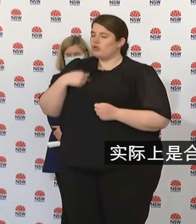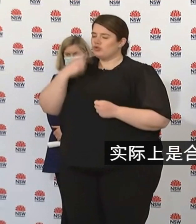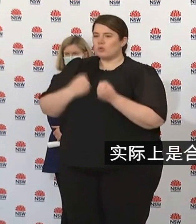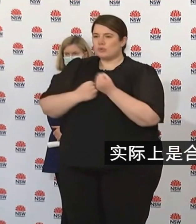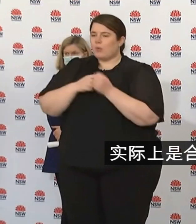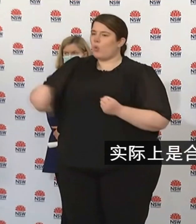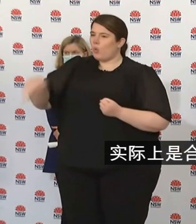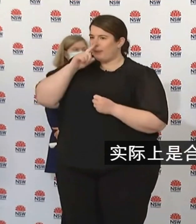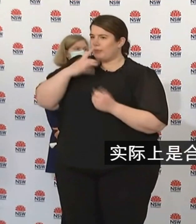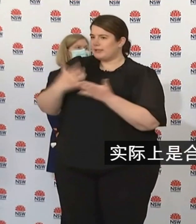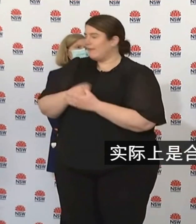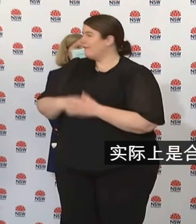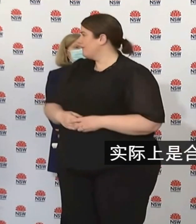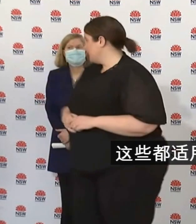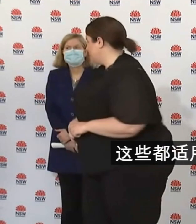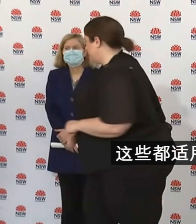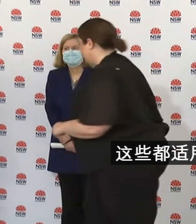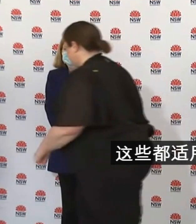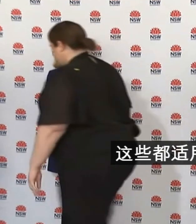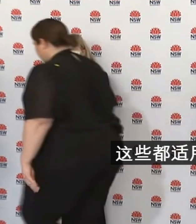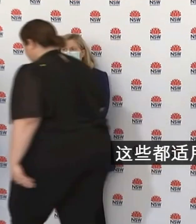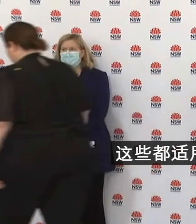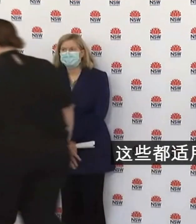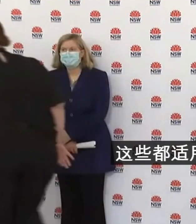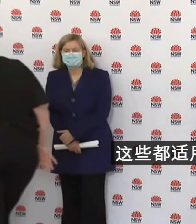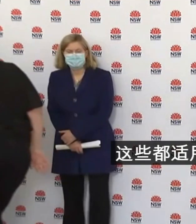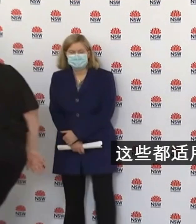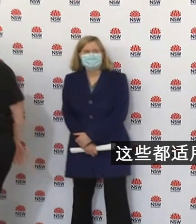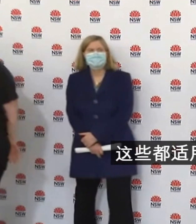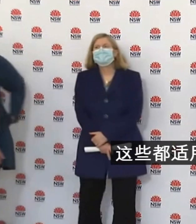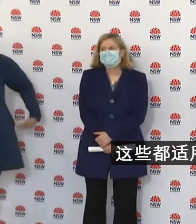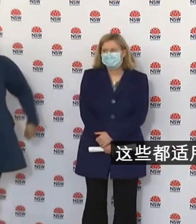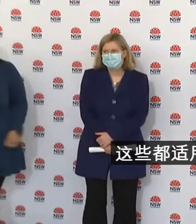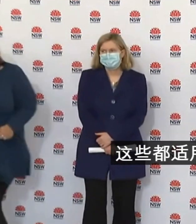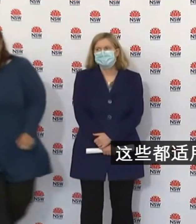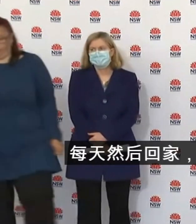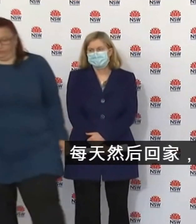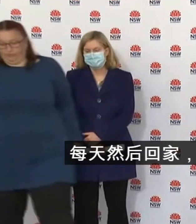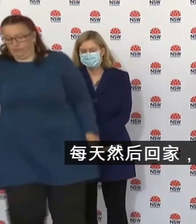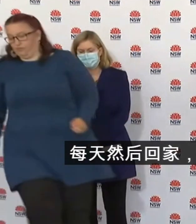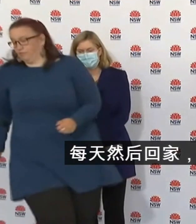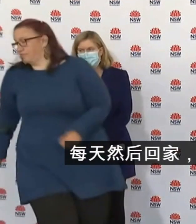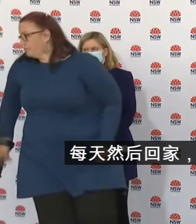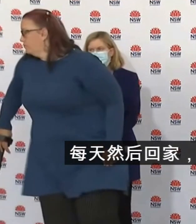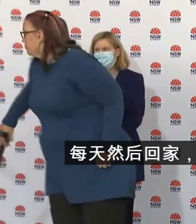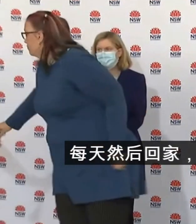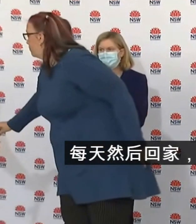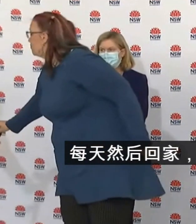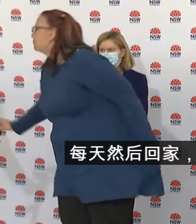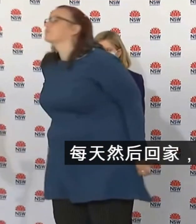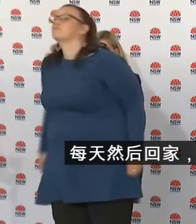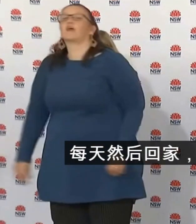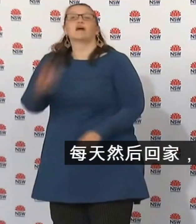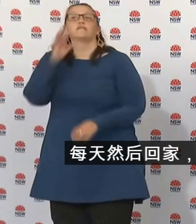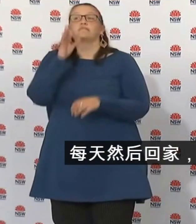health issues. Do these rules apply to people who work inside these LGAs every day and then go home to